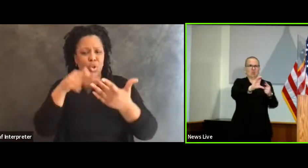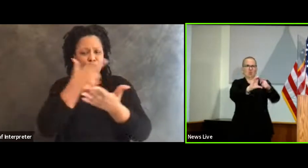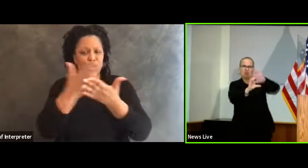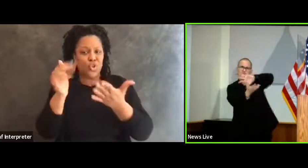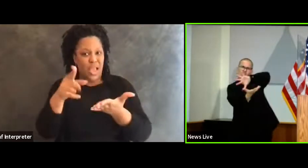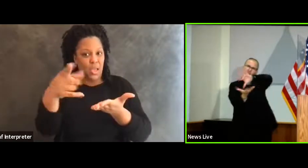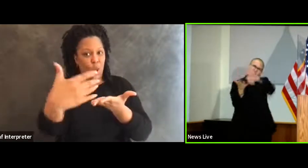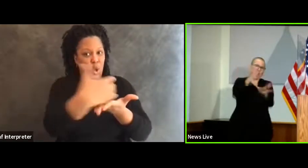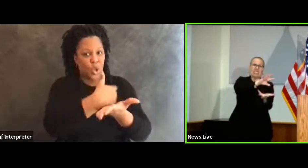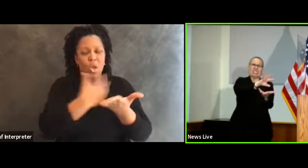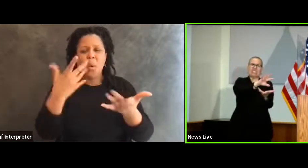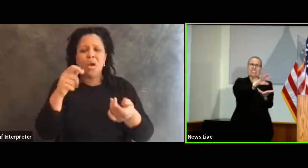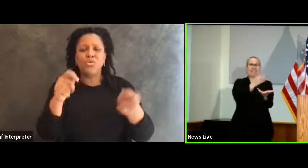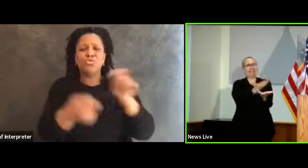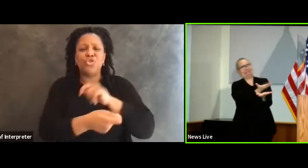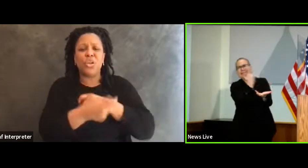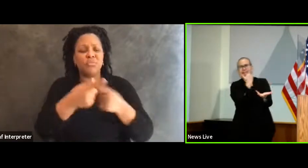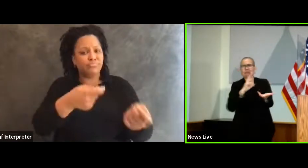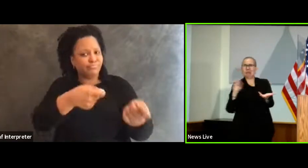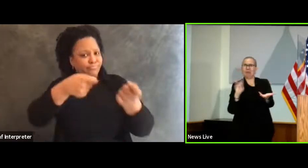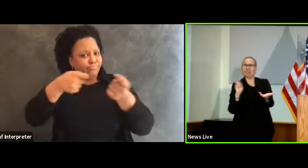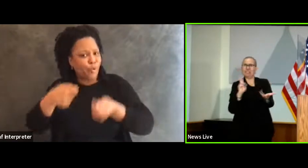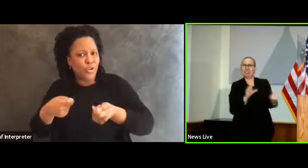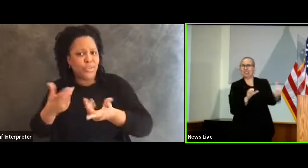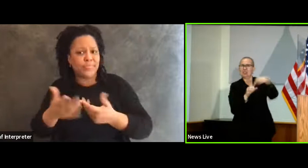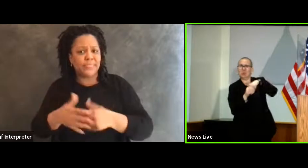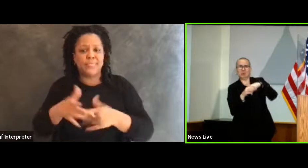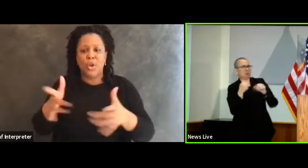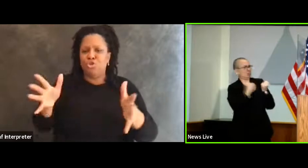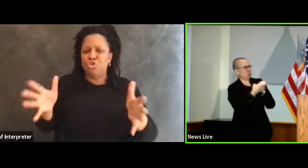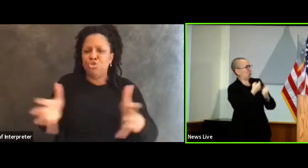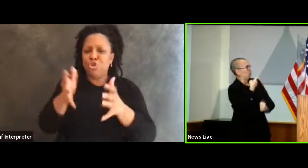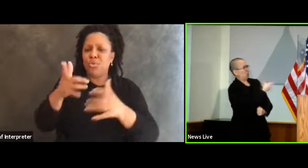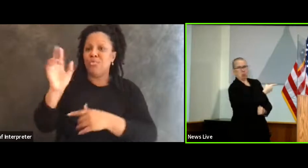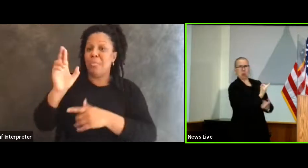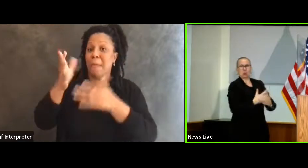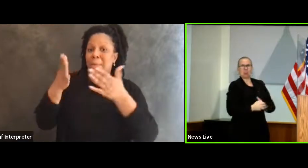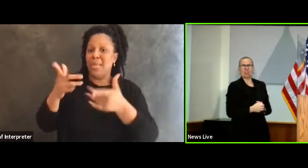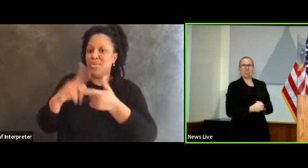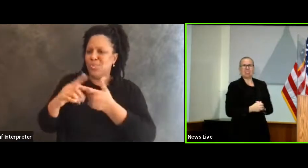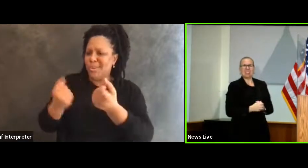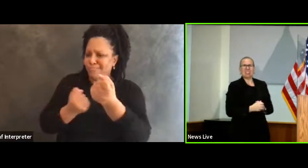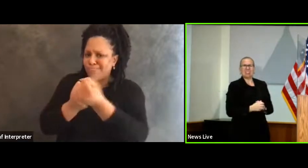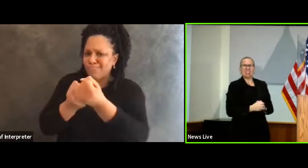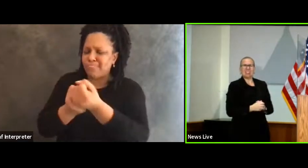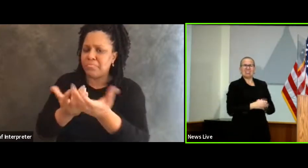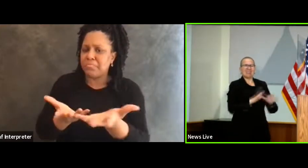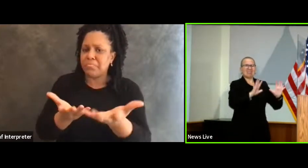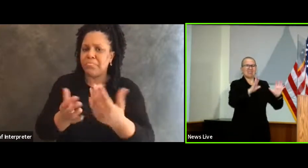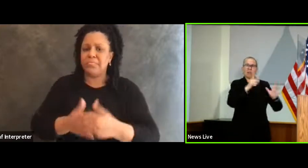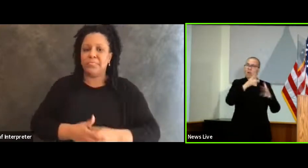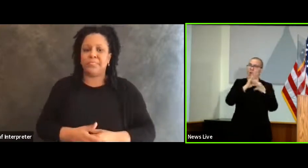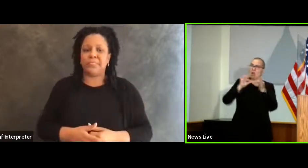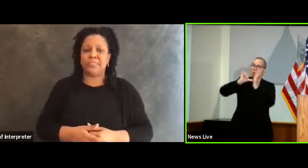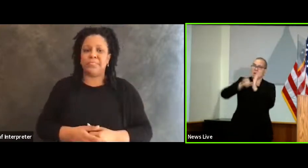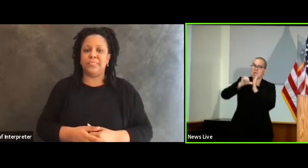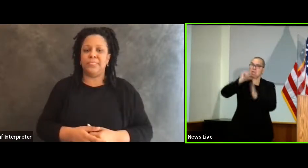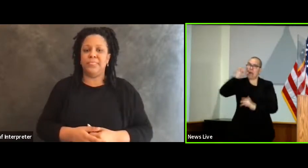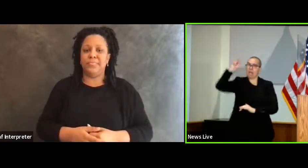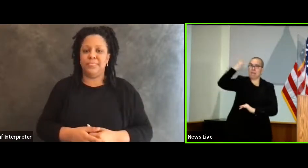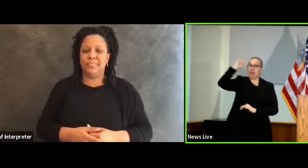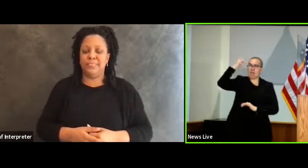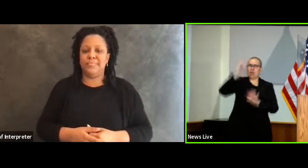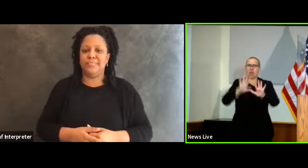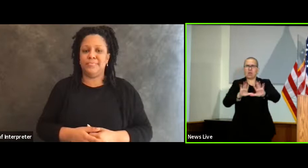and more broadly, if the effort is to not politicize police reforms to protect Black